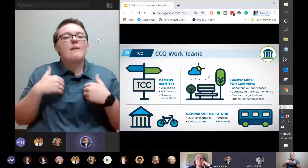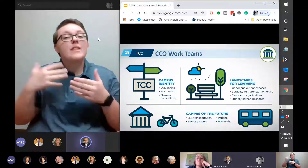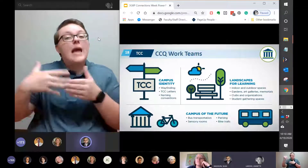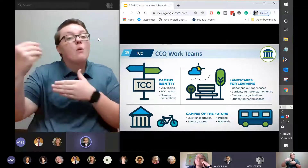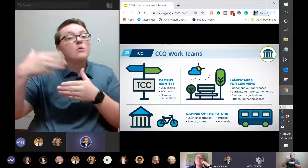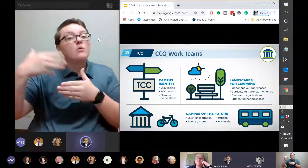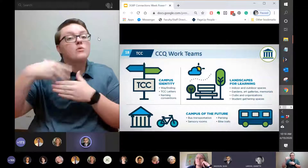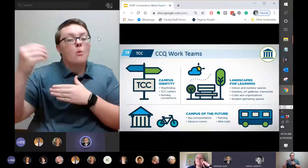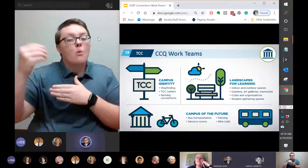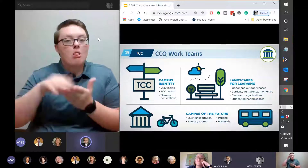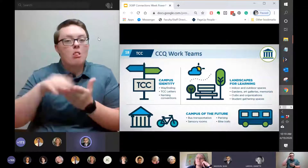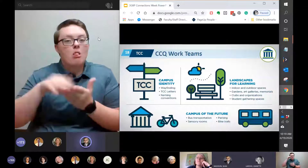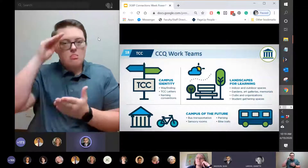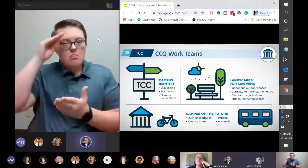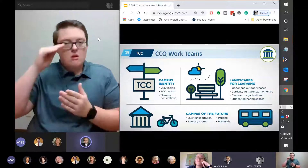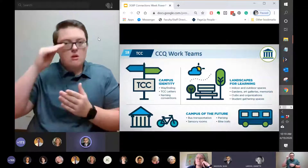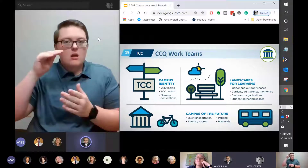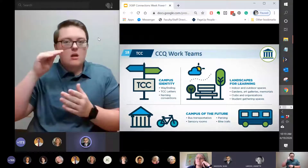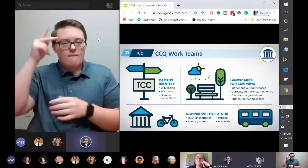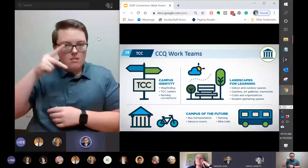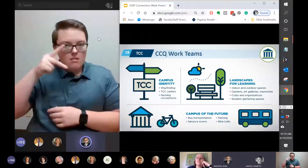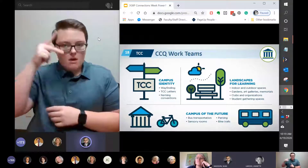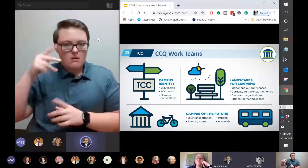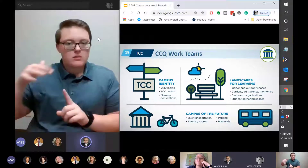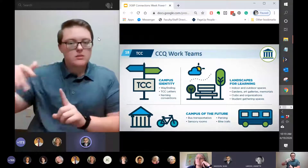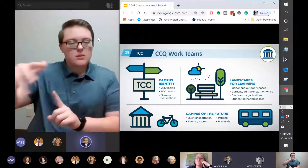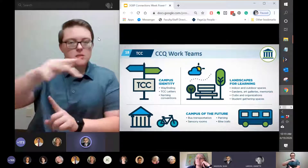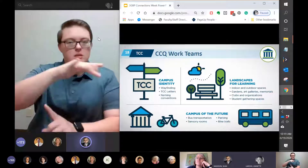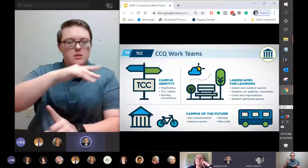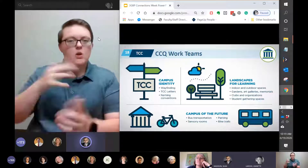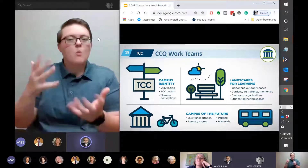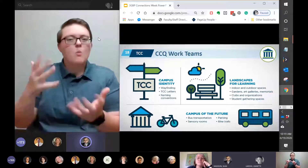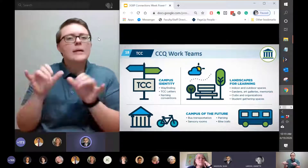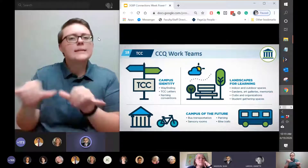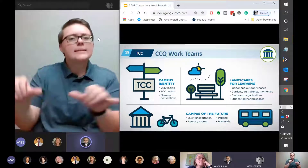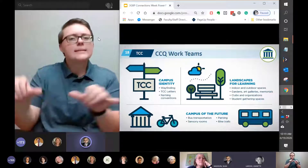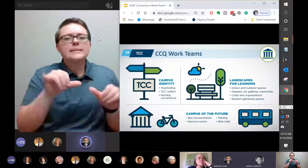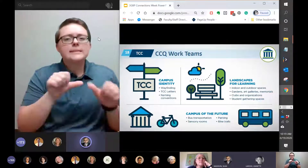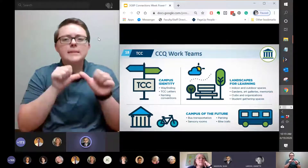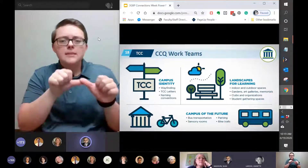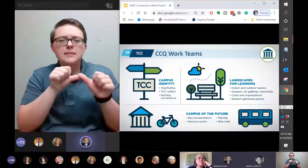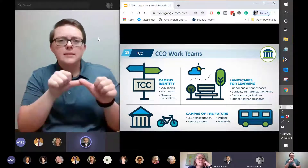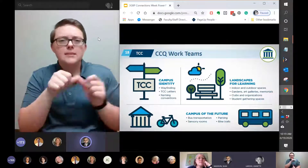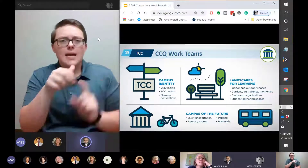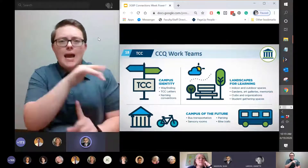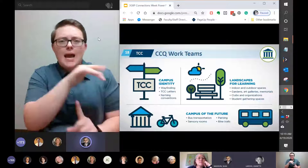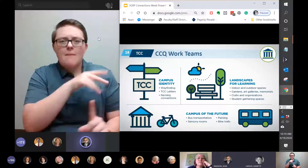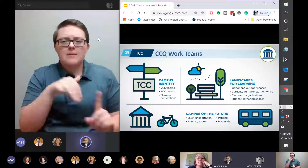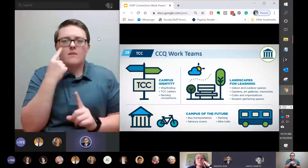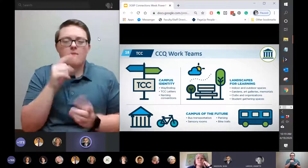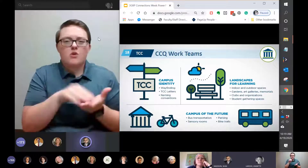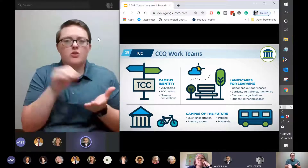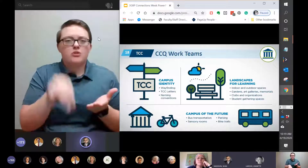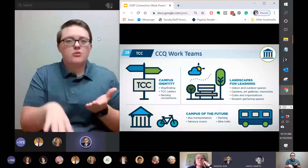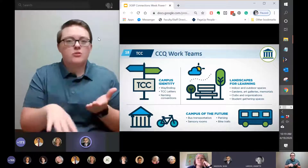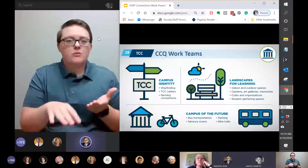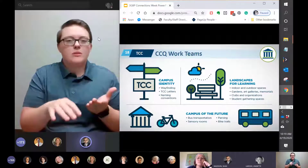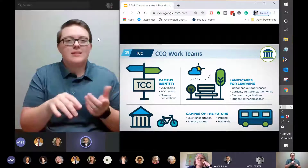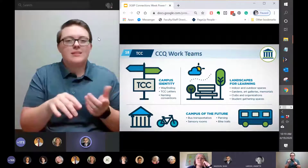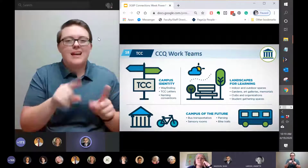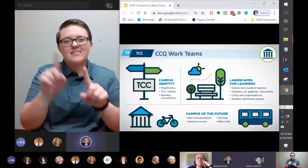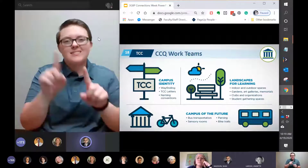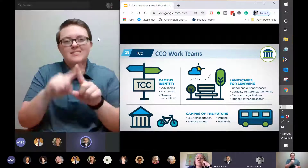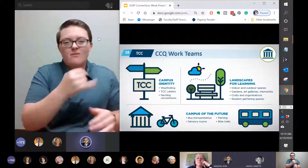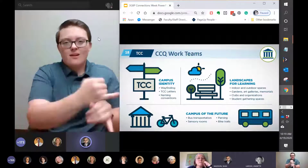a consistent atmosphere and availability of spaces for students on each campus. And I made reference to the plaza area